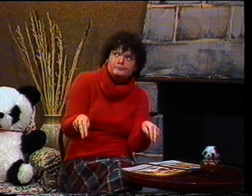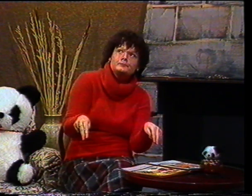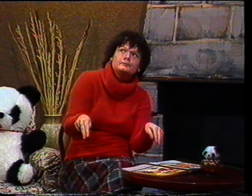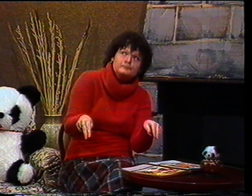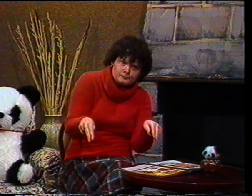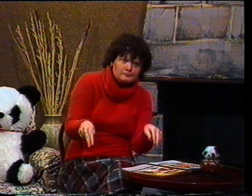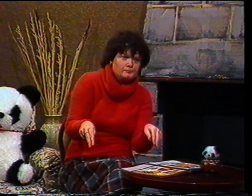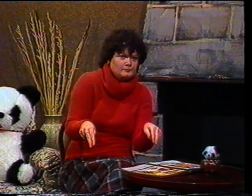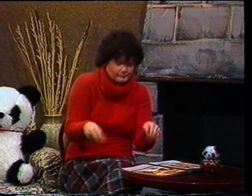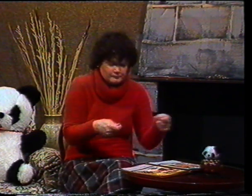"Mm-hmm."